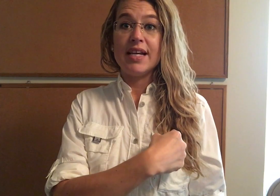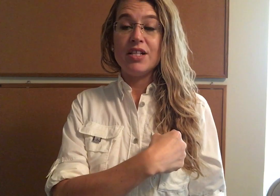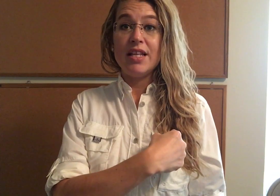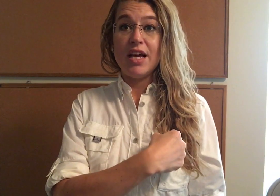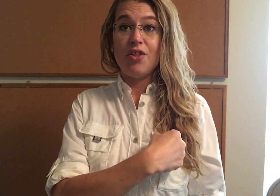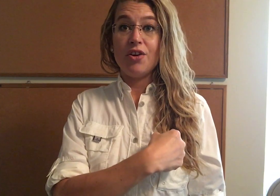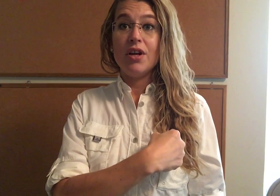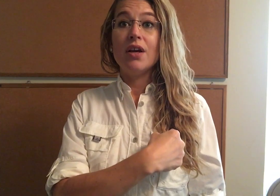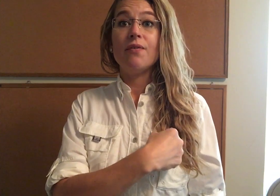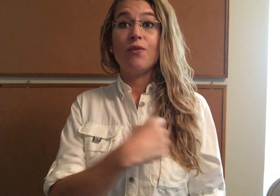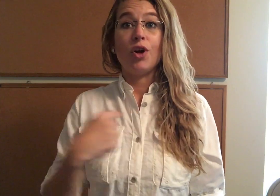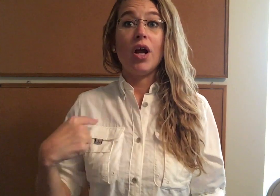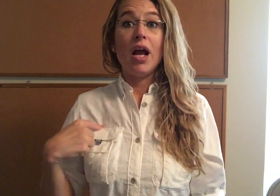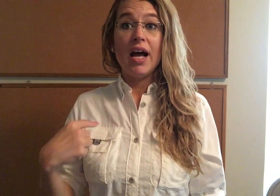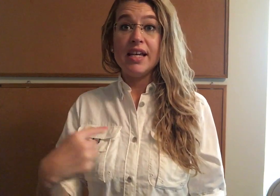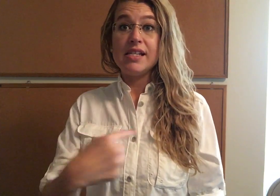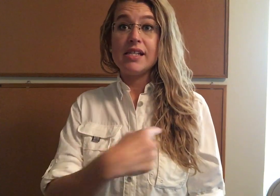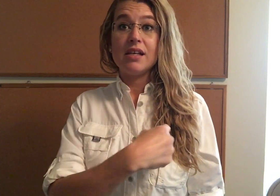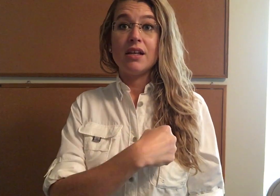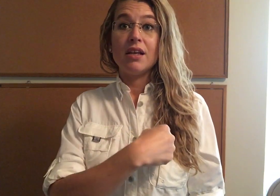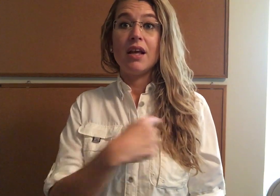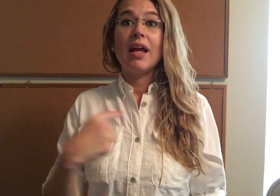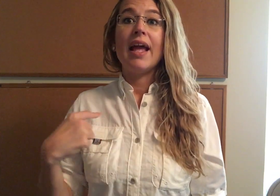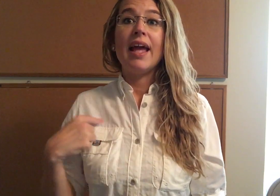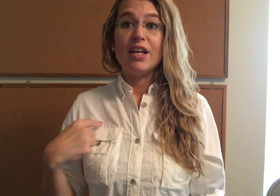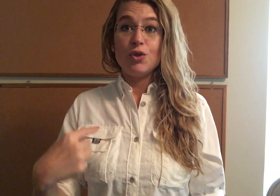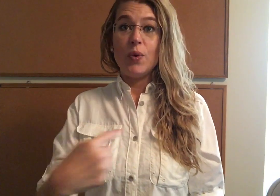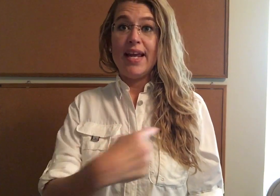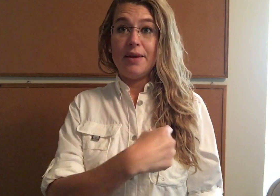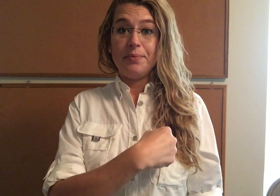to the other for us and we.